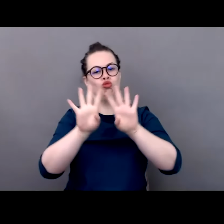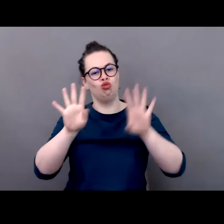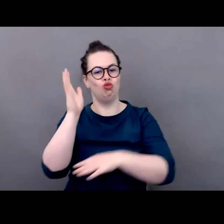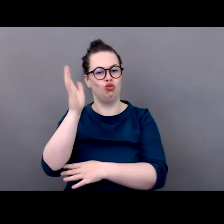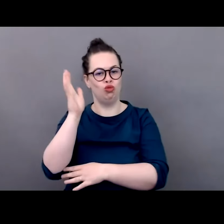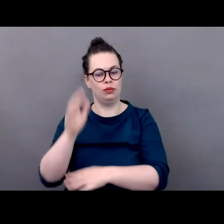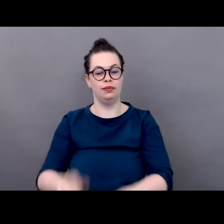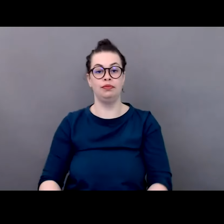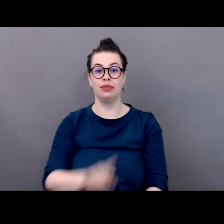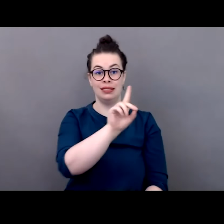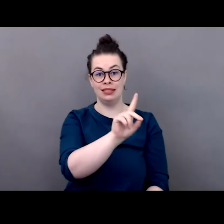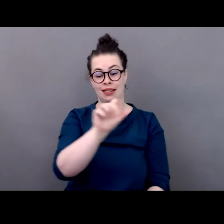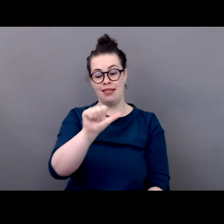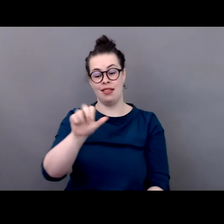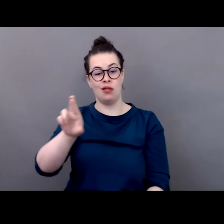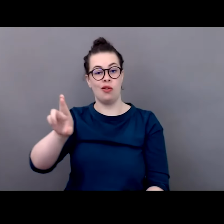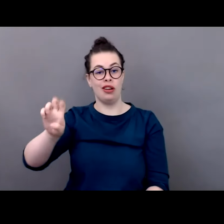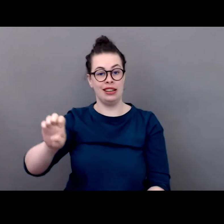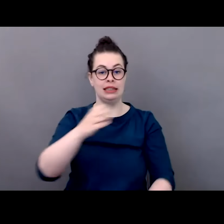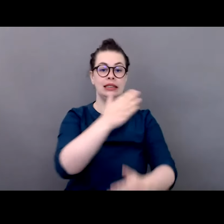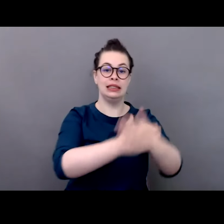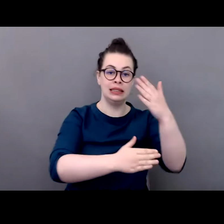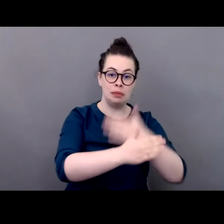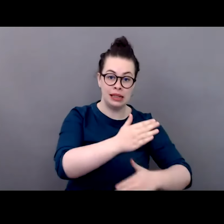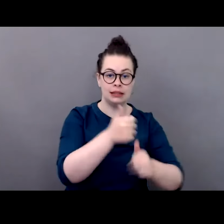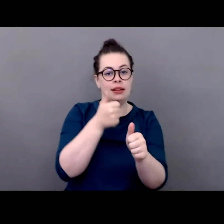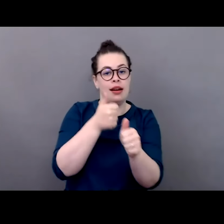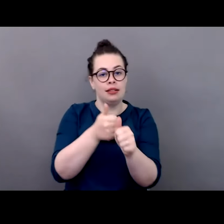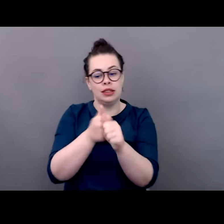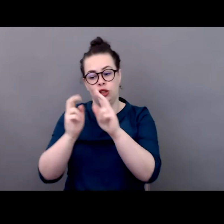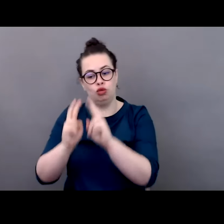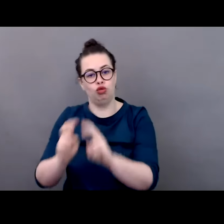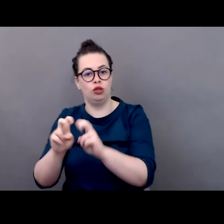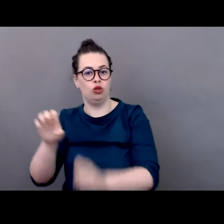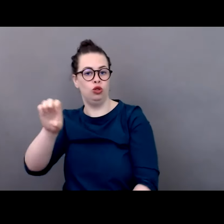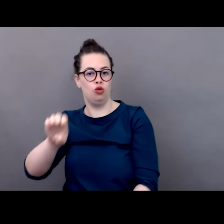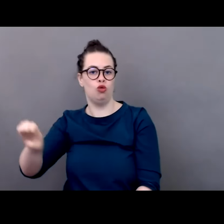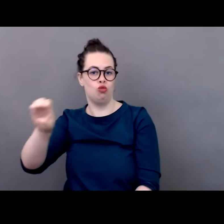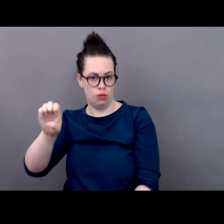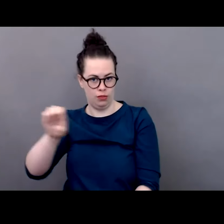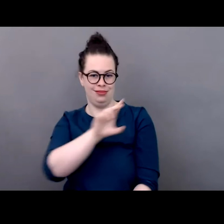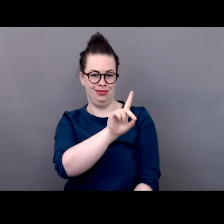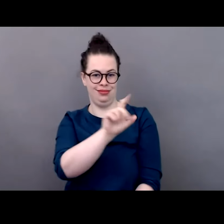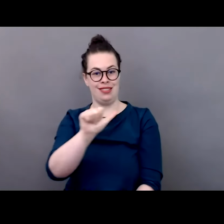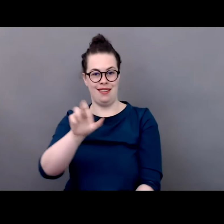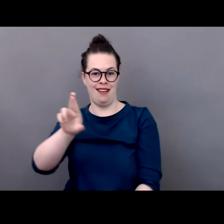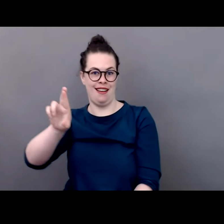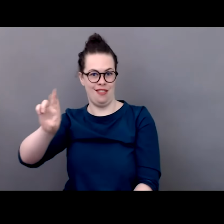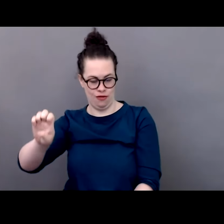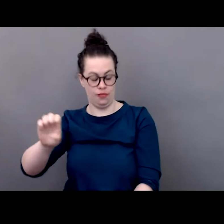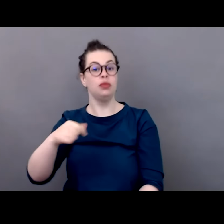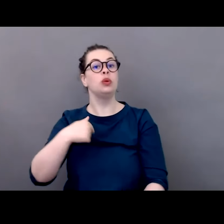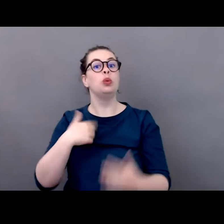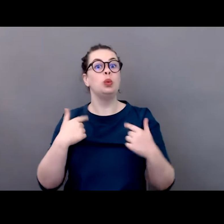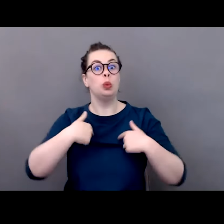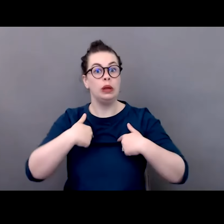stands for Disability Advocacy and Research Europe. And what we are doing with this project is we're working with 14